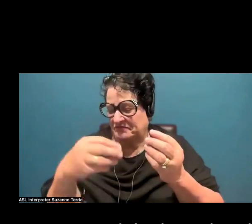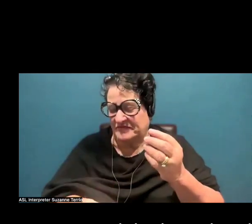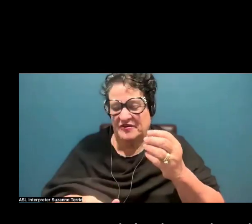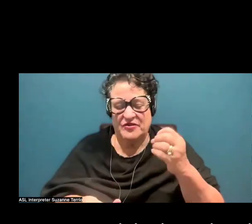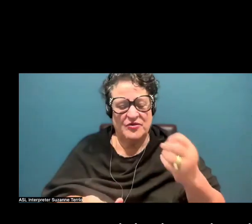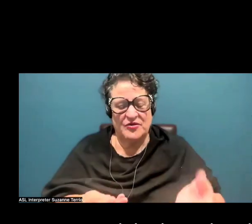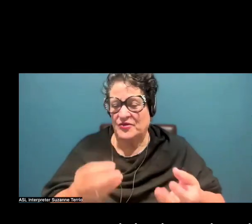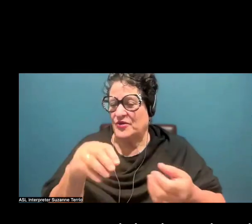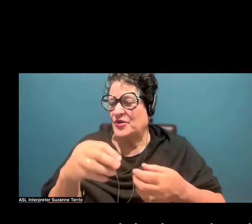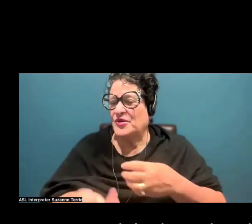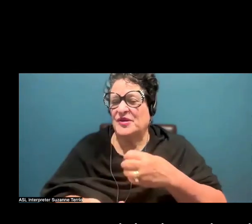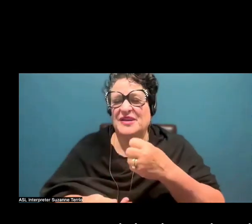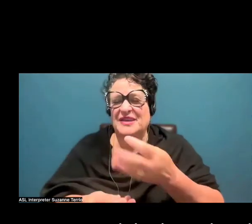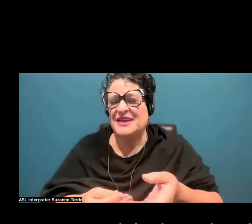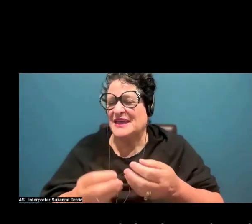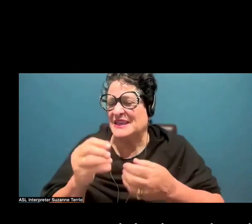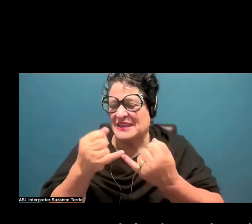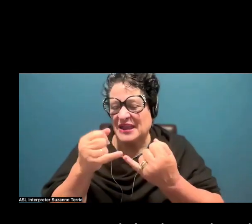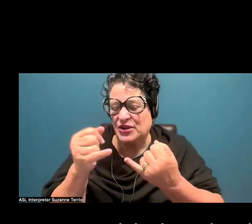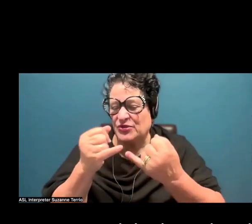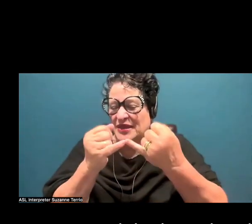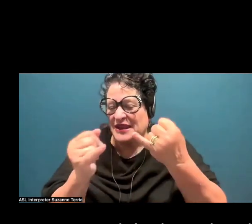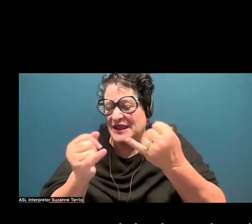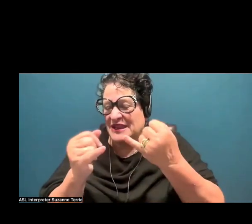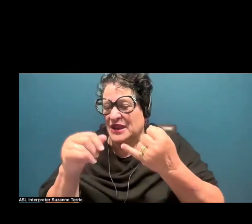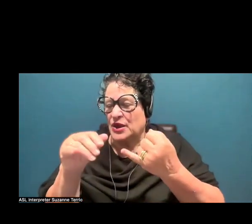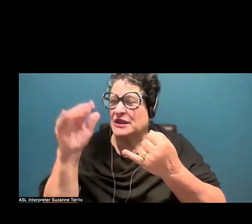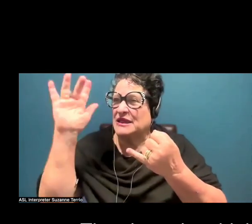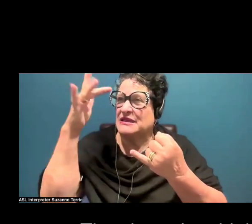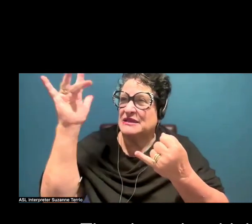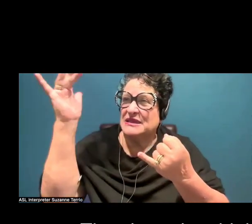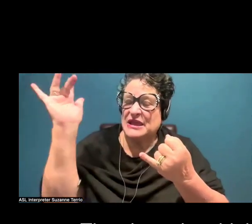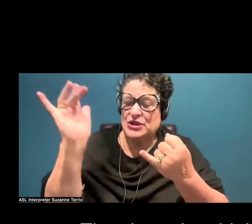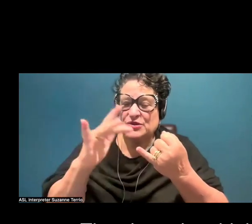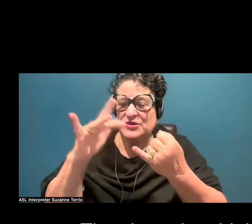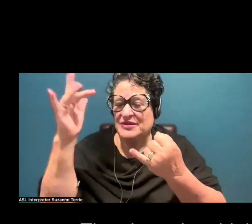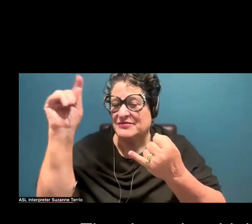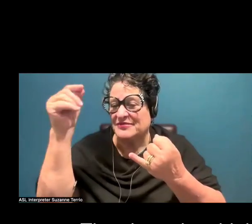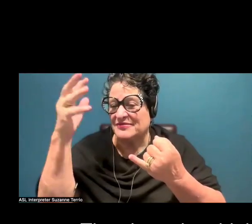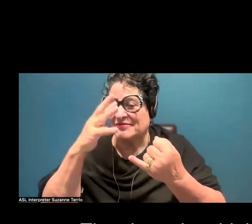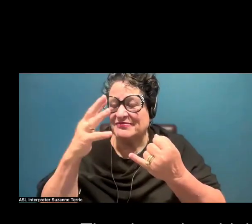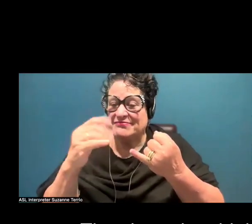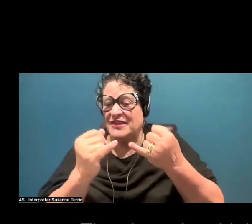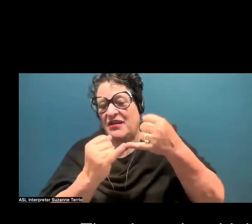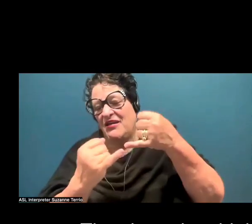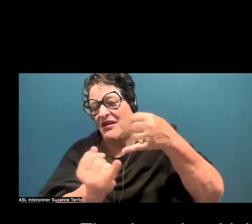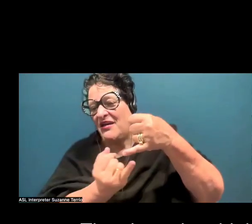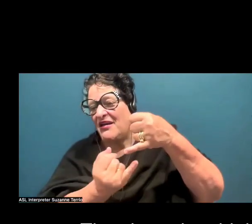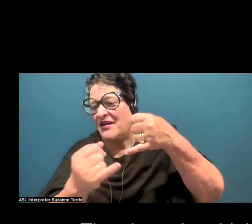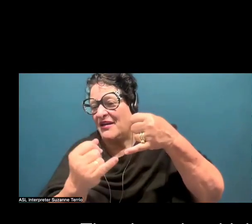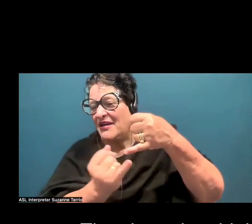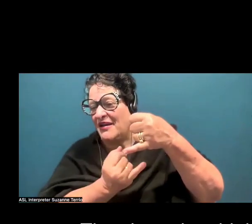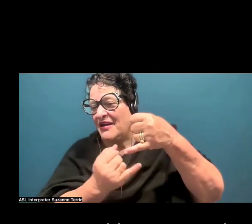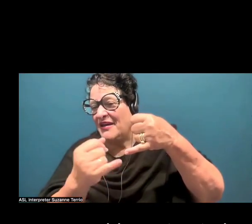from their original perches by tiny thread-like cables that glittered in the sun. They hung in midair for a moment, and then, as the gears began